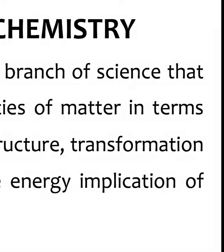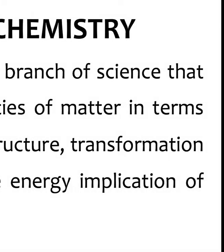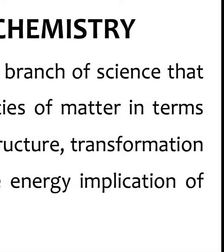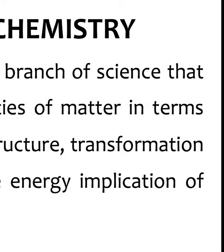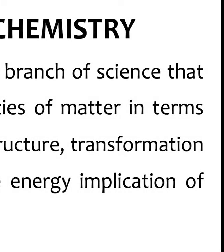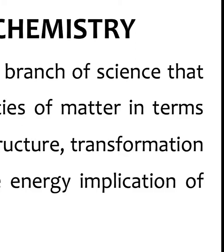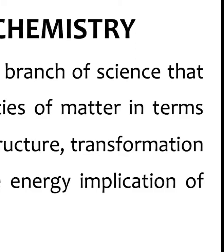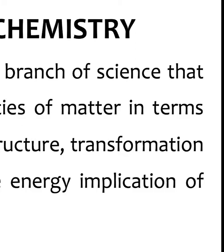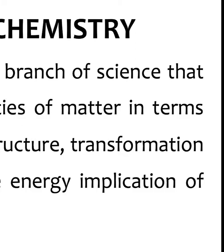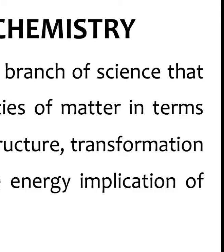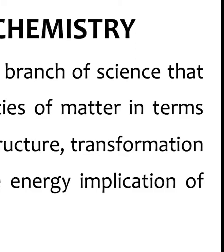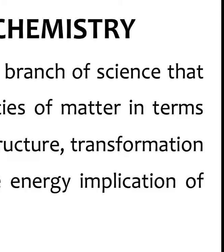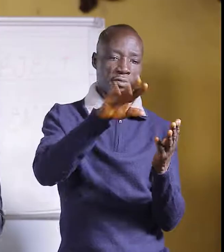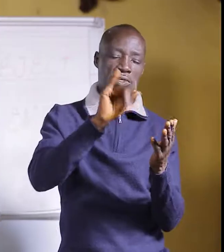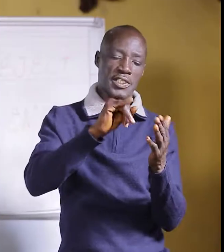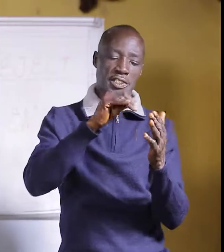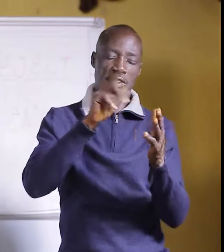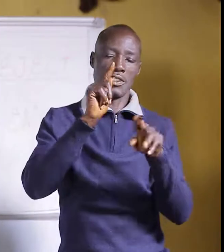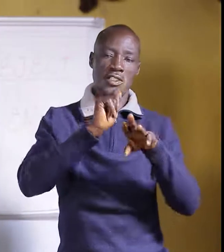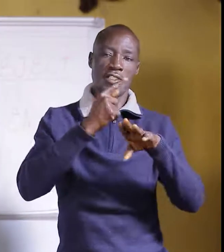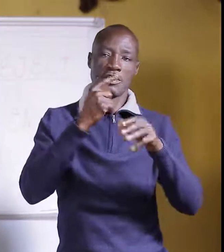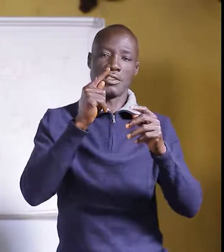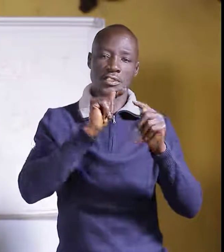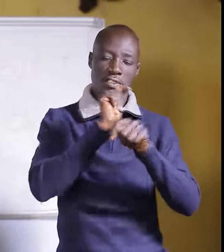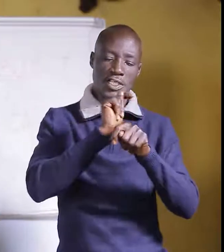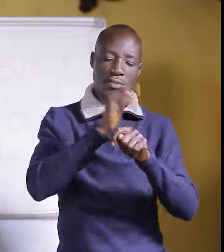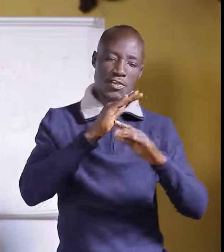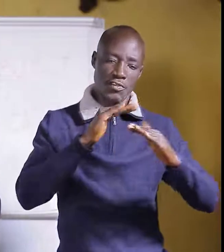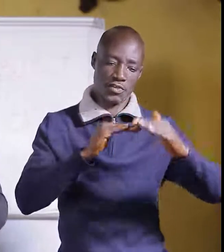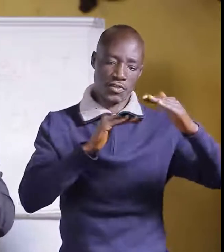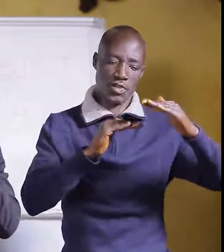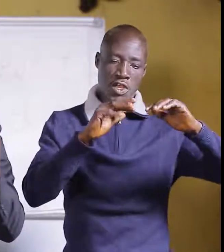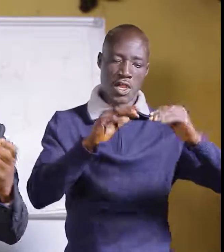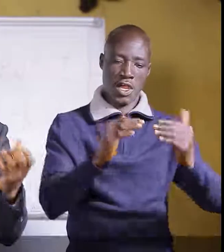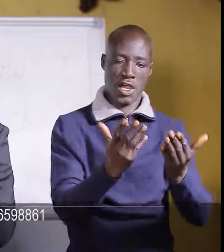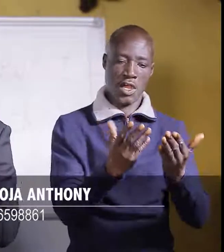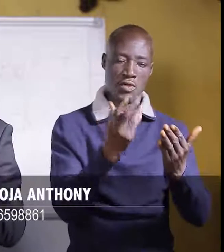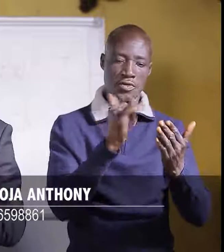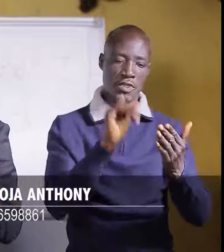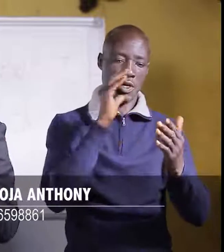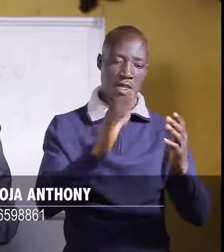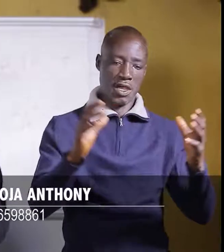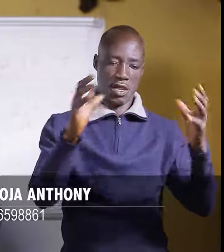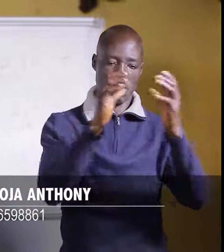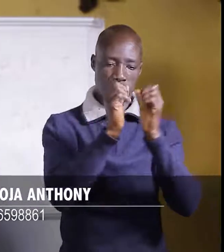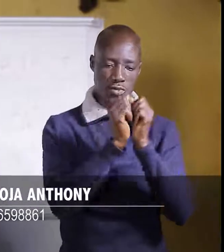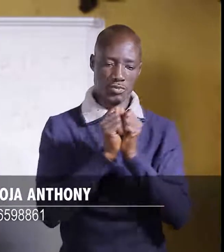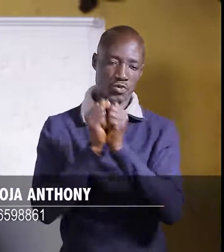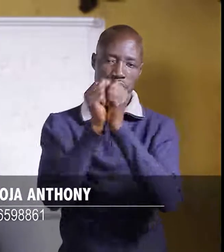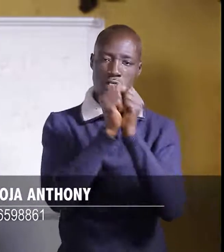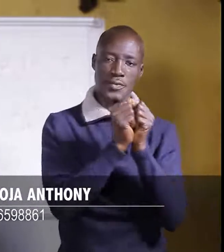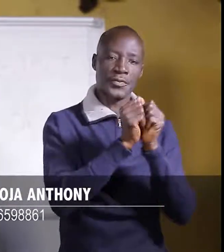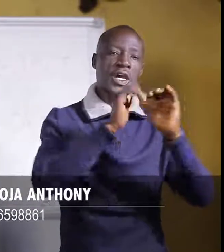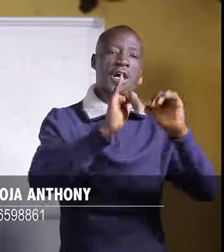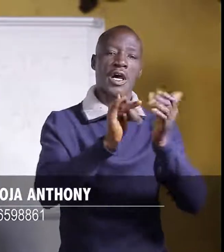properties of matter in terms of structure. Structure means how the molecules or the elements that makes